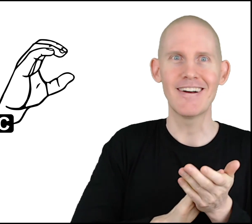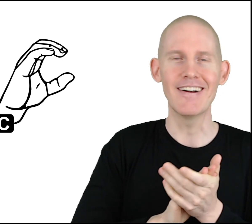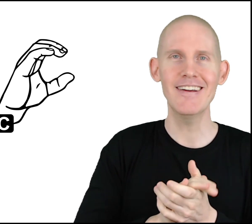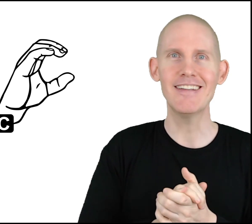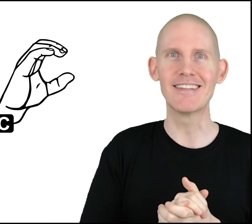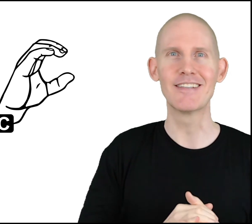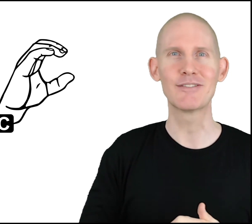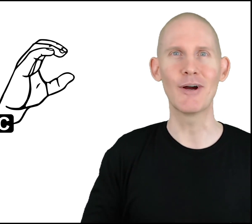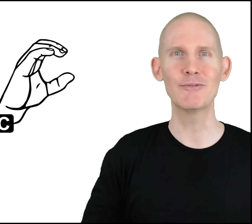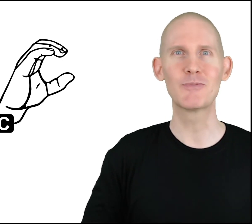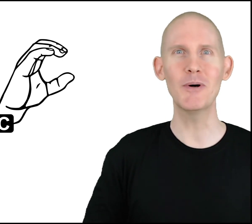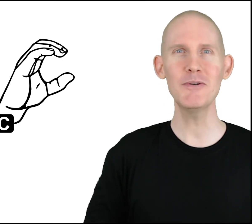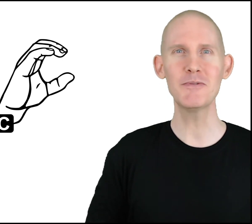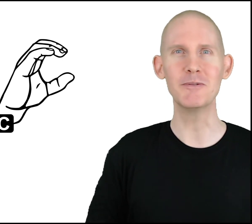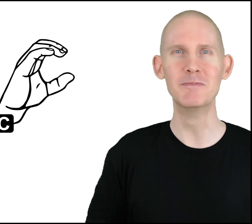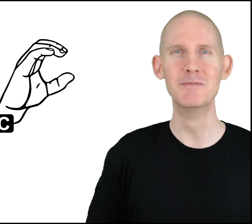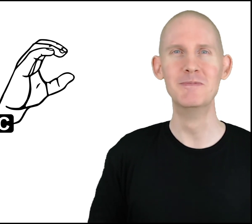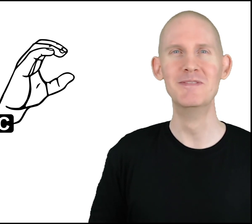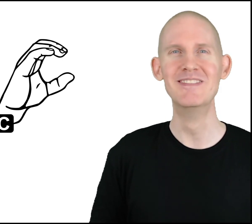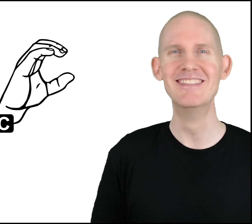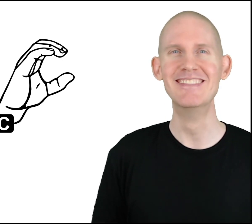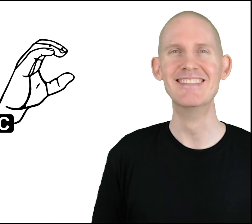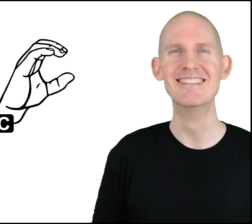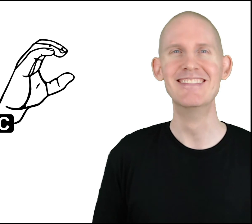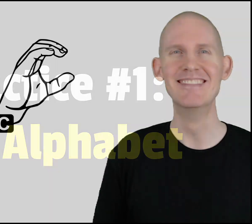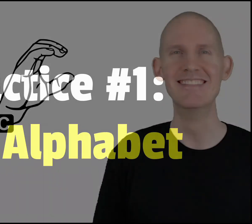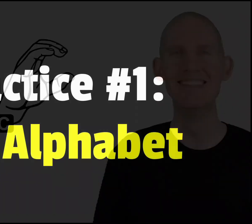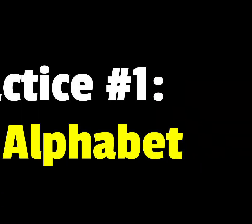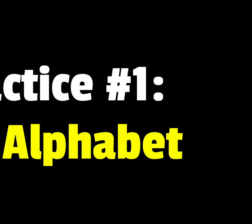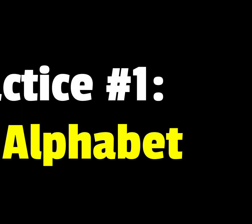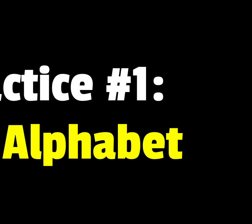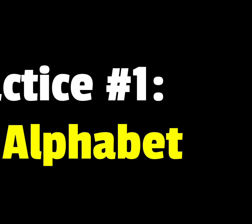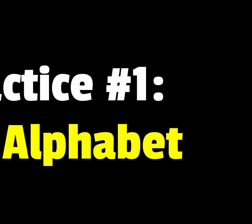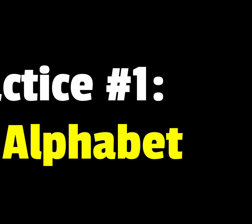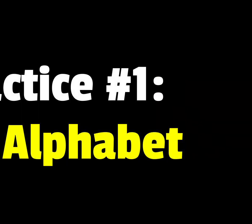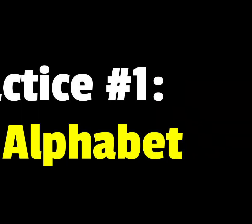All right, sounds wonderful.